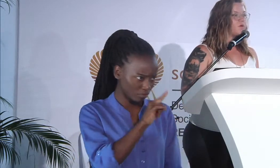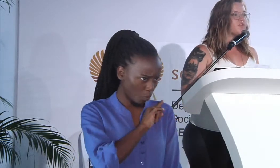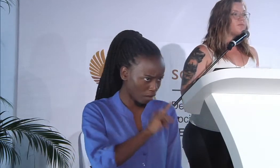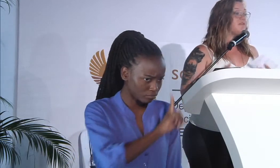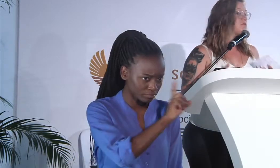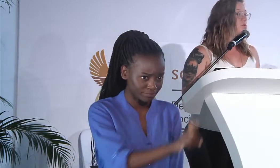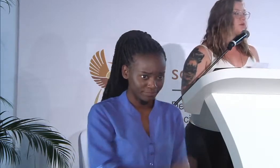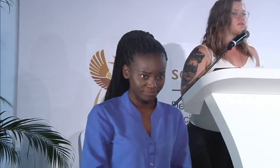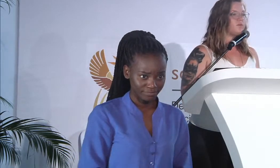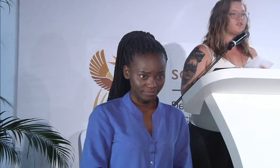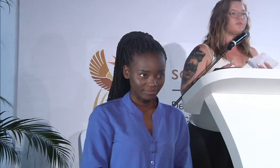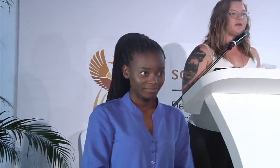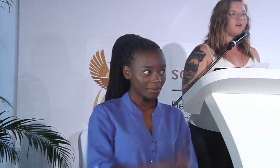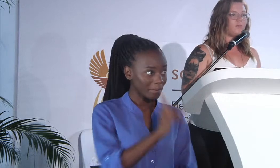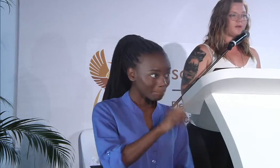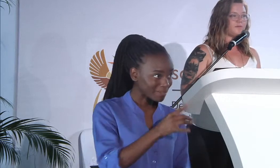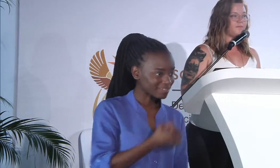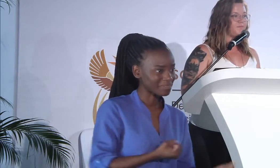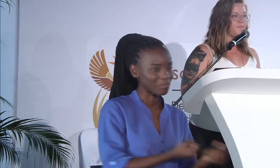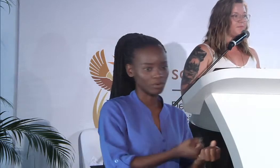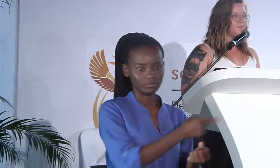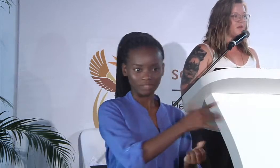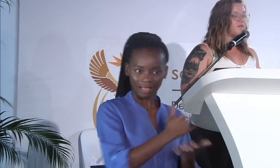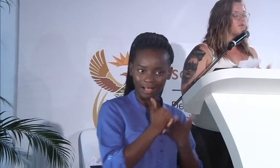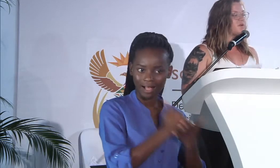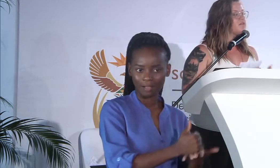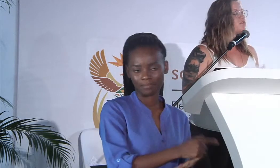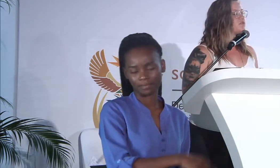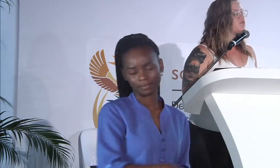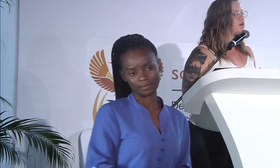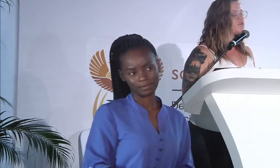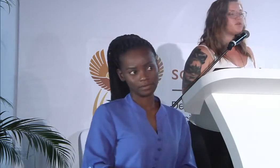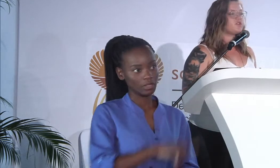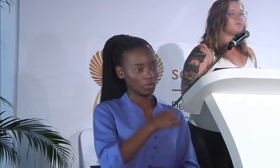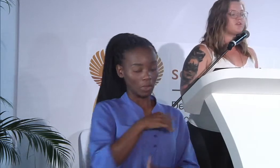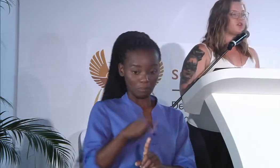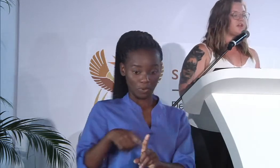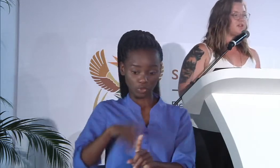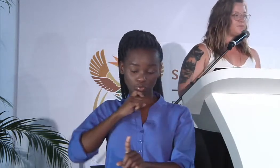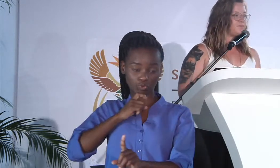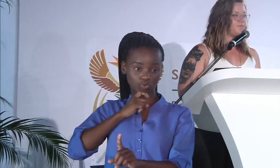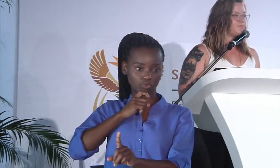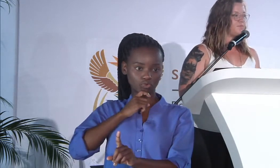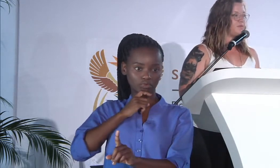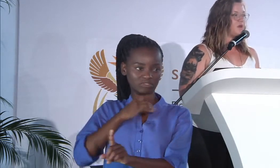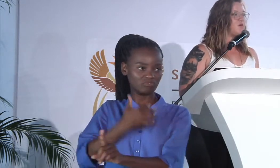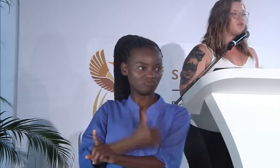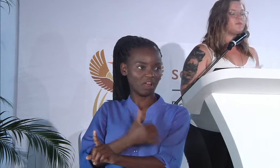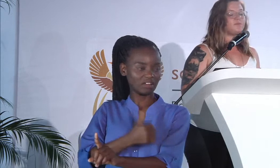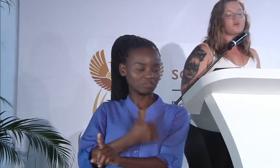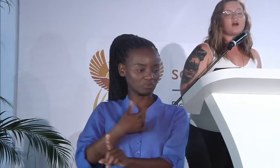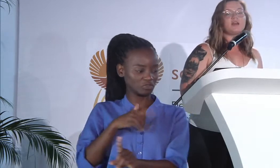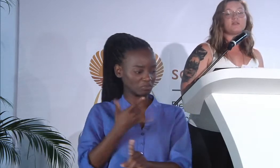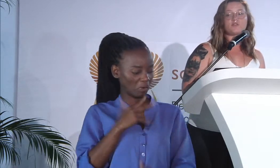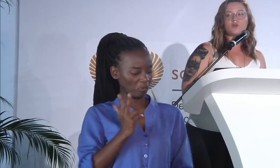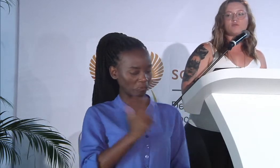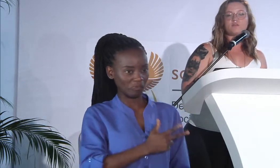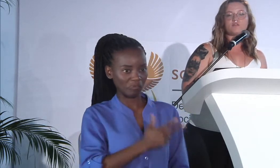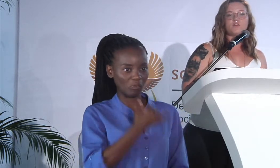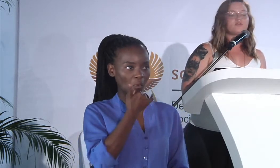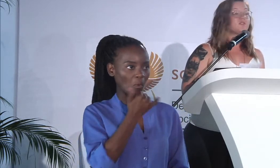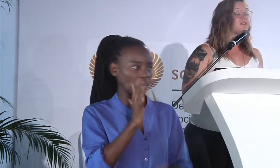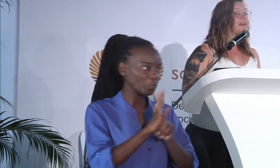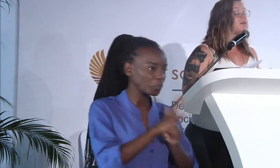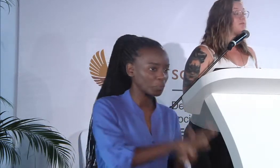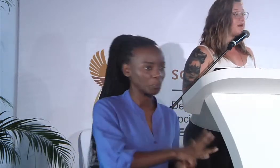We should be supporting, we should be helping. If someone is using drugs, we shouldn't be shunning them. We should be providing a service